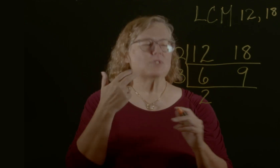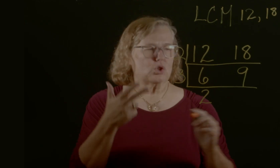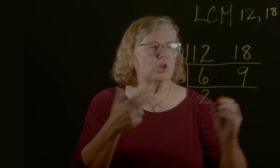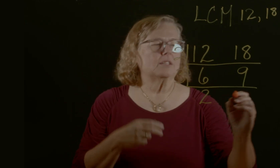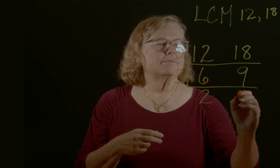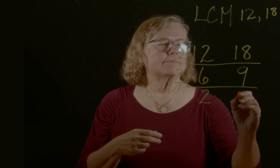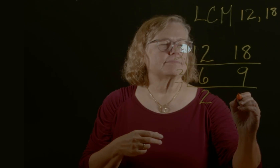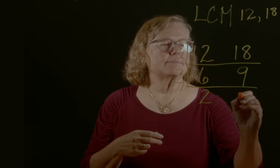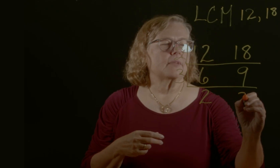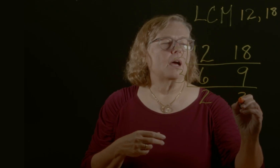3.